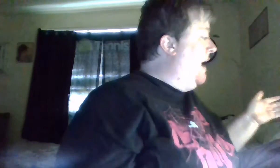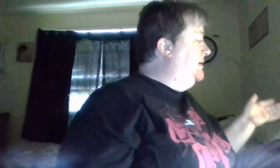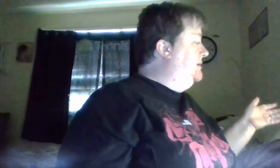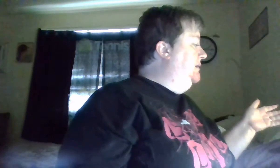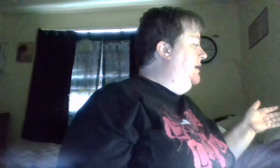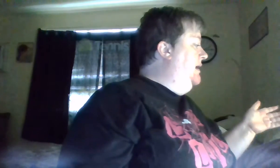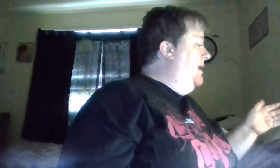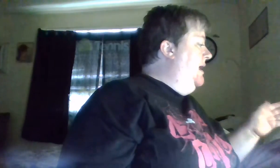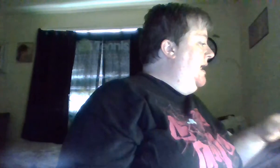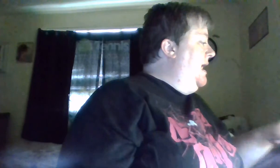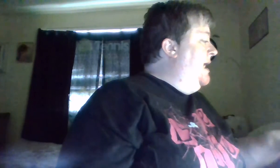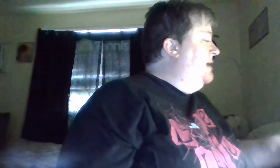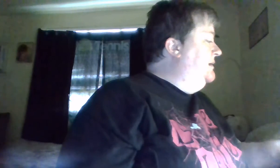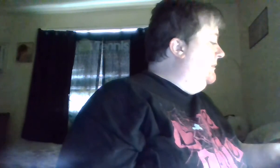it. And